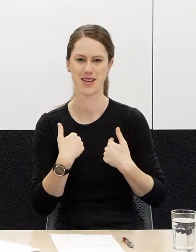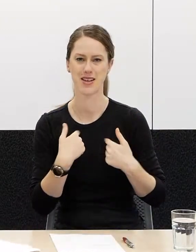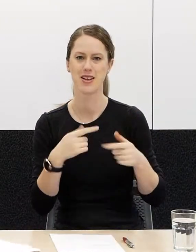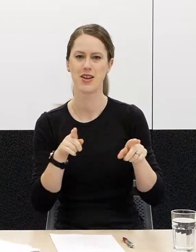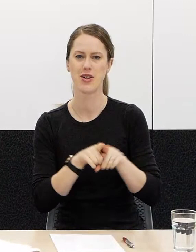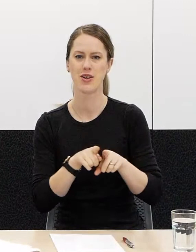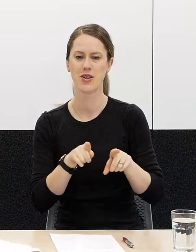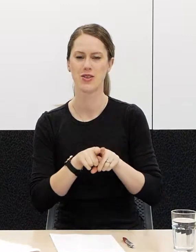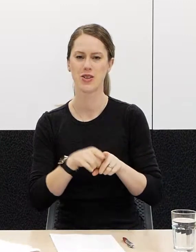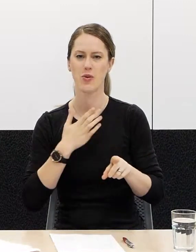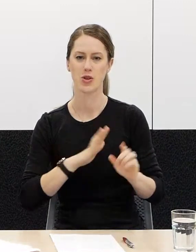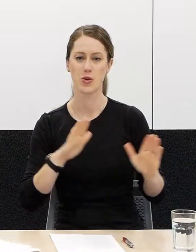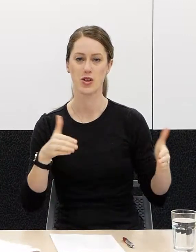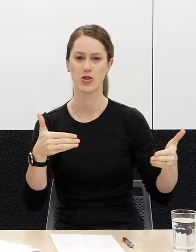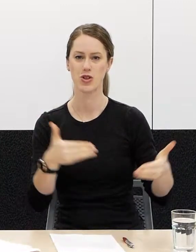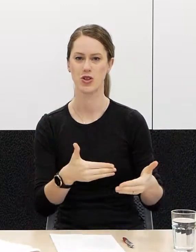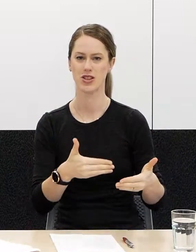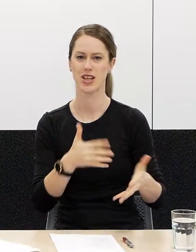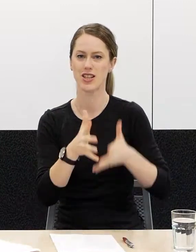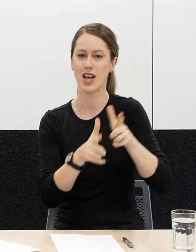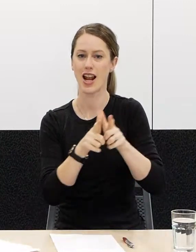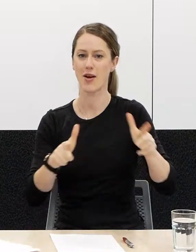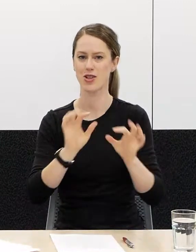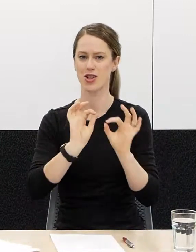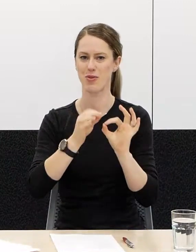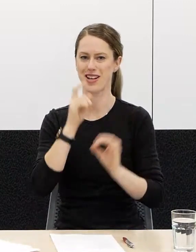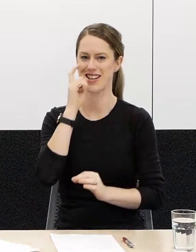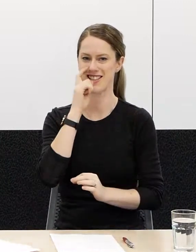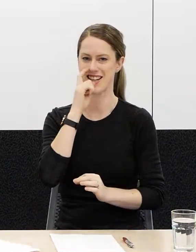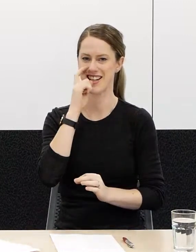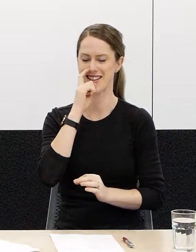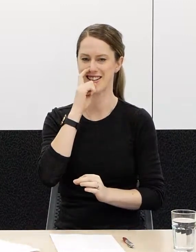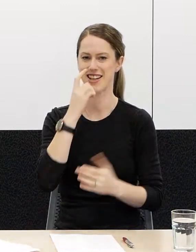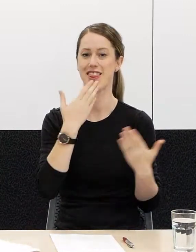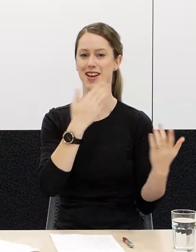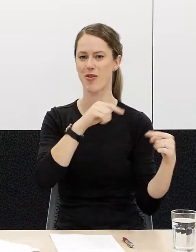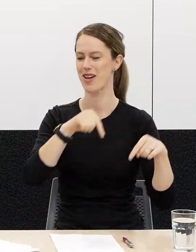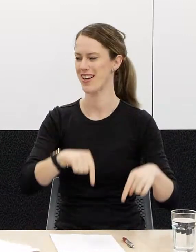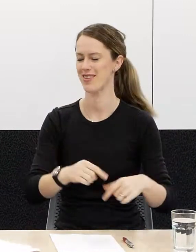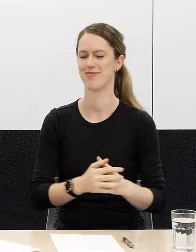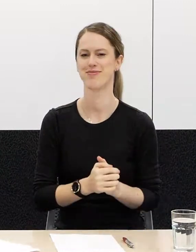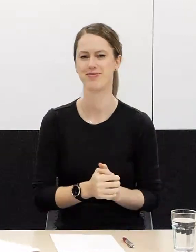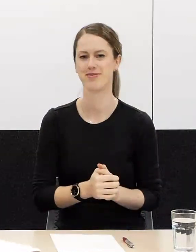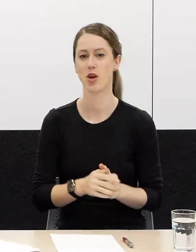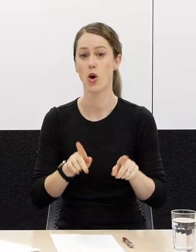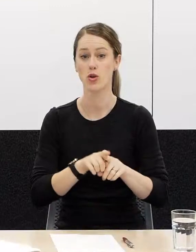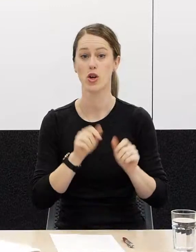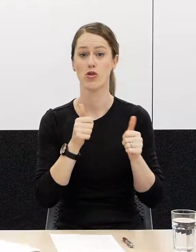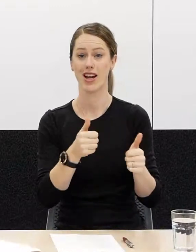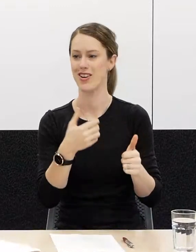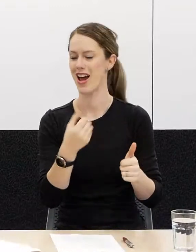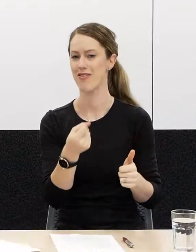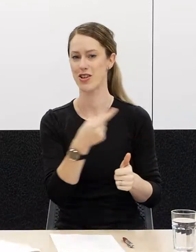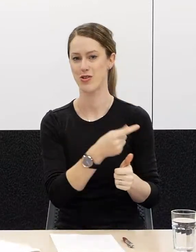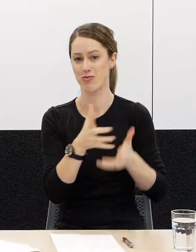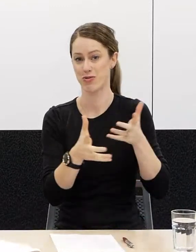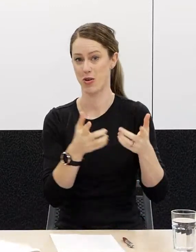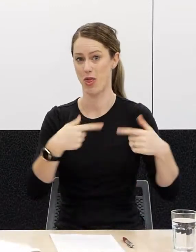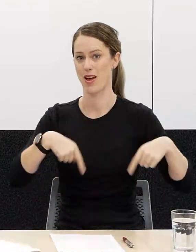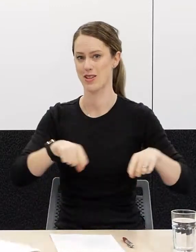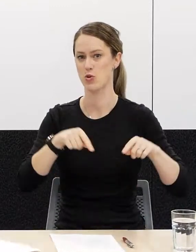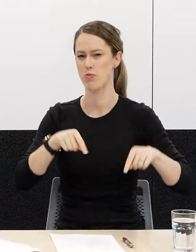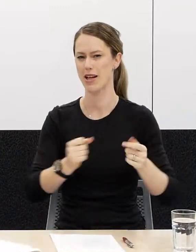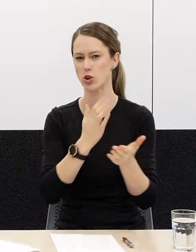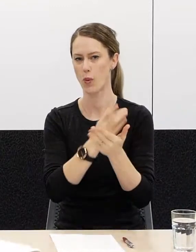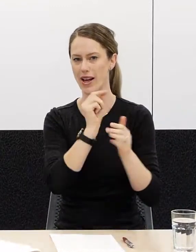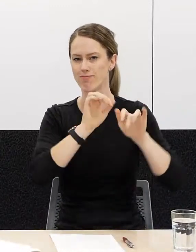also want to just introduce our sign language interpreter, Jen Gilbert. Thank you for being here, and it's also great to have you doing this for us to make sure we